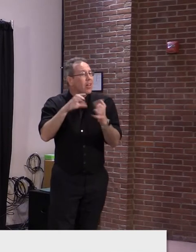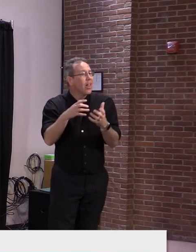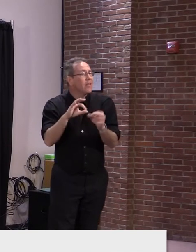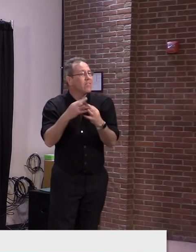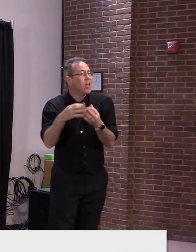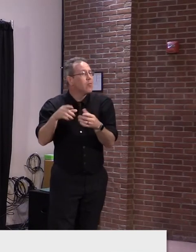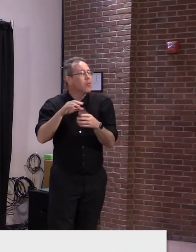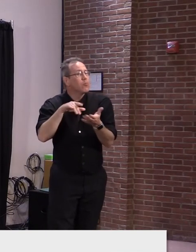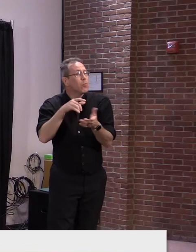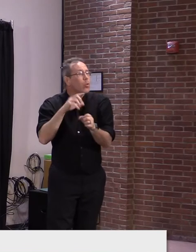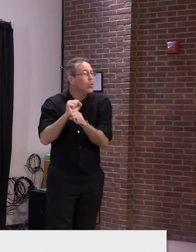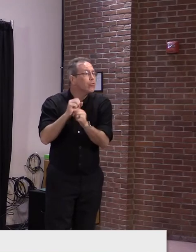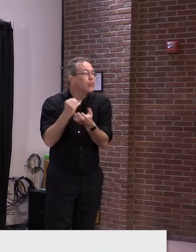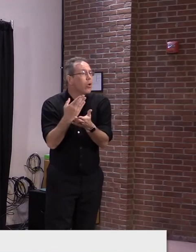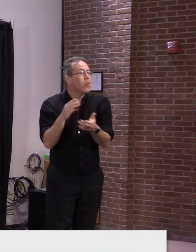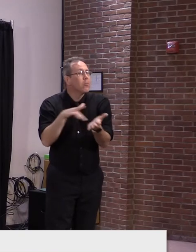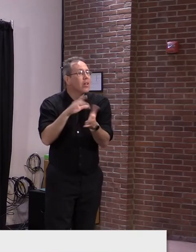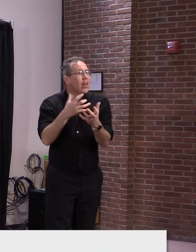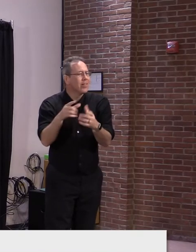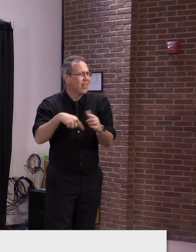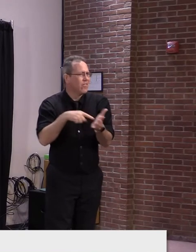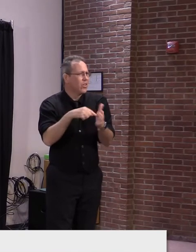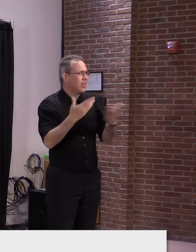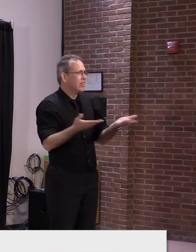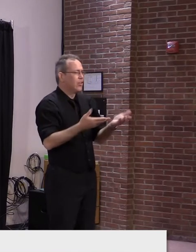All right, great. Thank you, Governor.